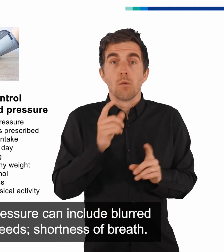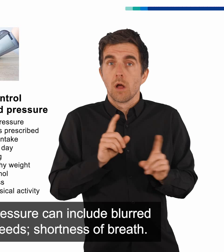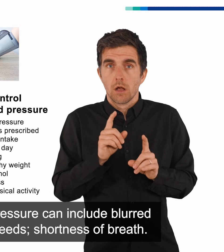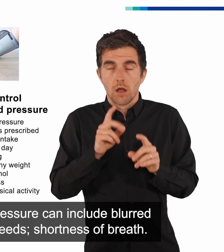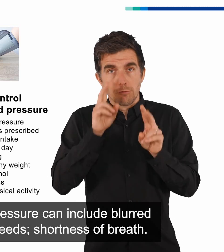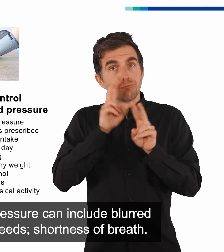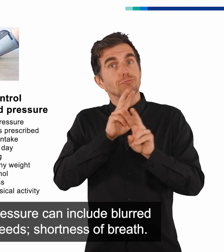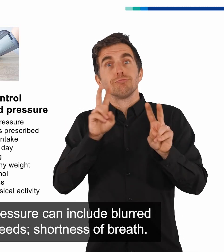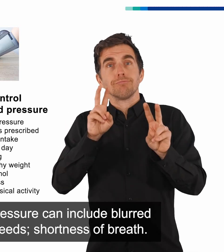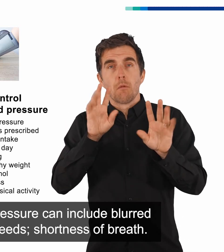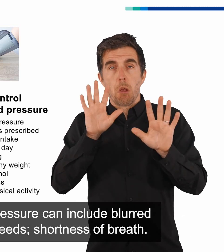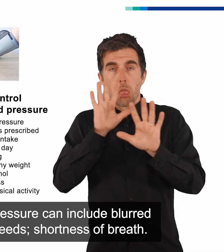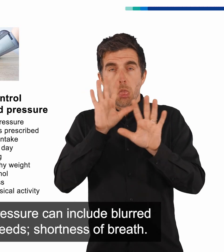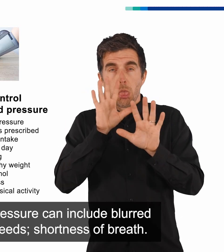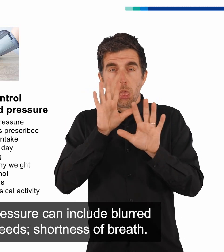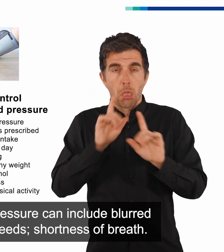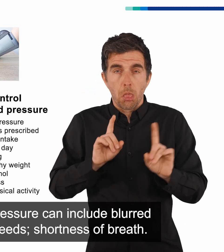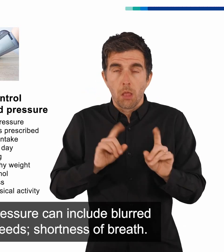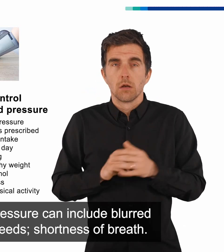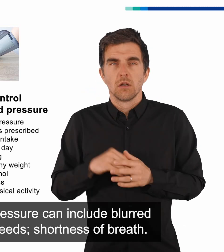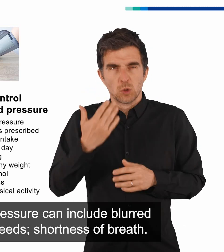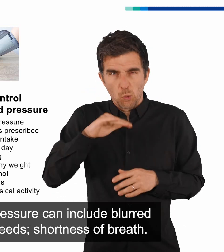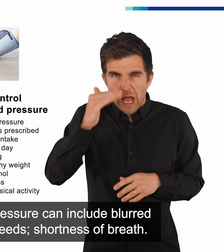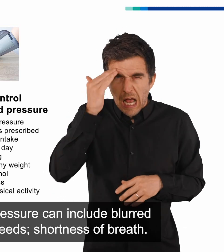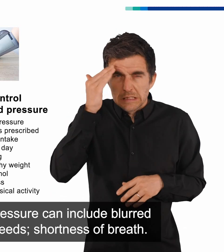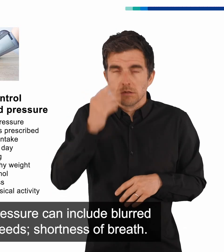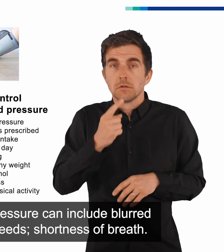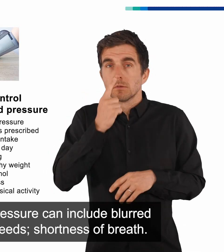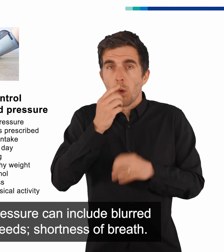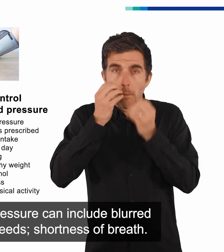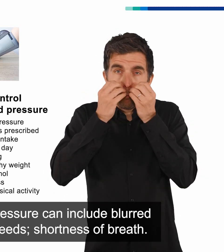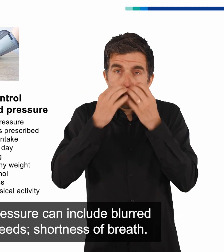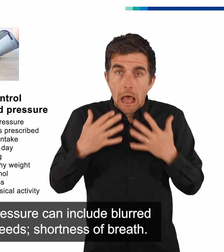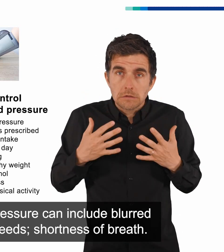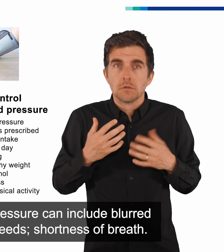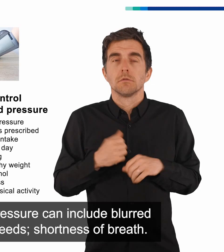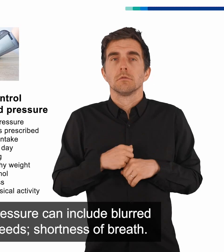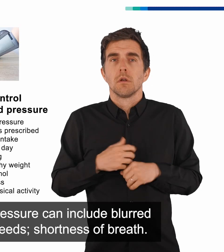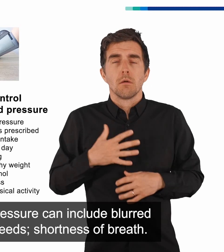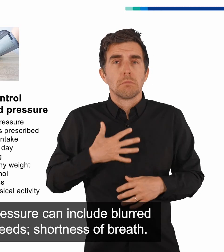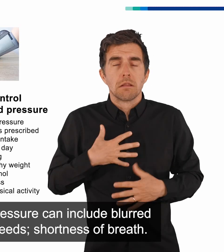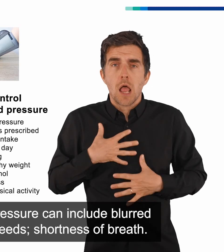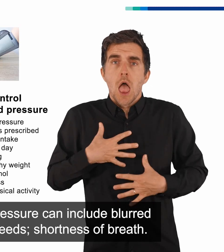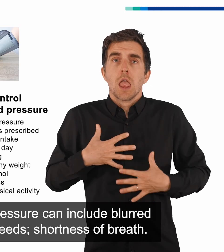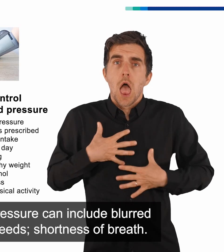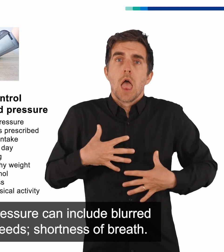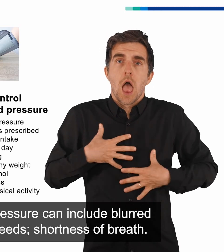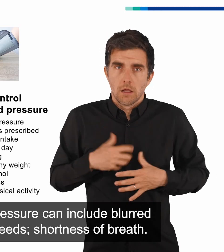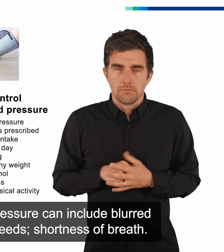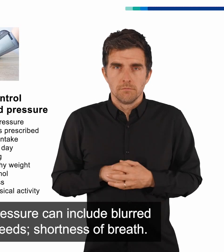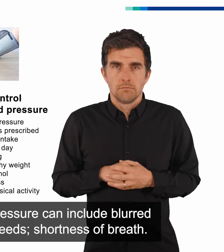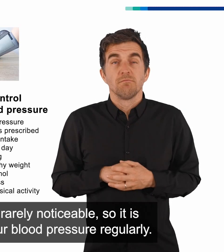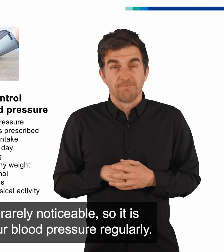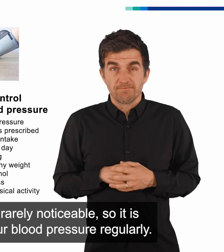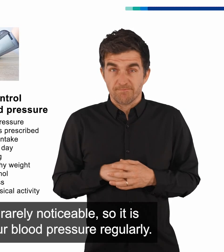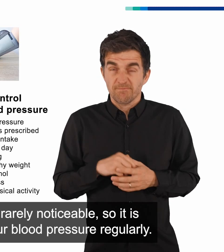However, symptoms are rarely noticeable, so it is very important to check your blood pressure regularly. Your